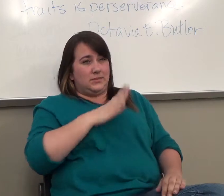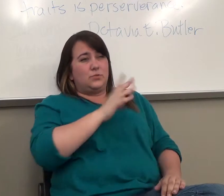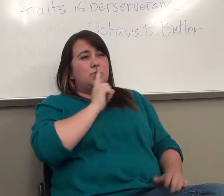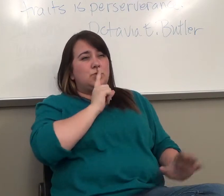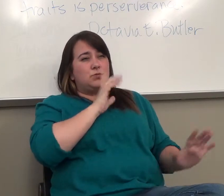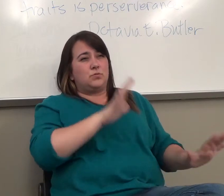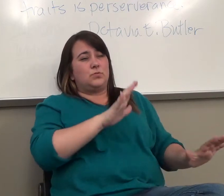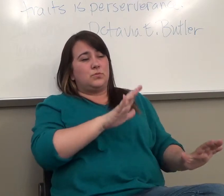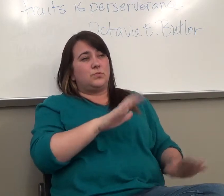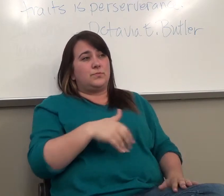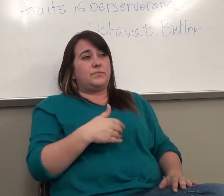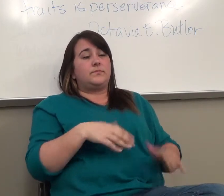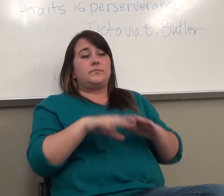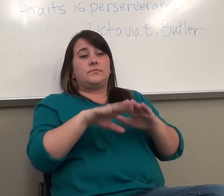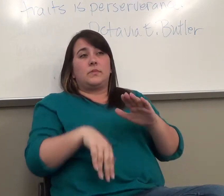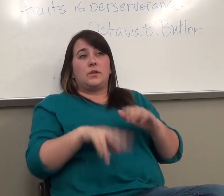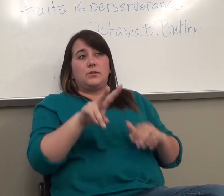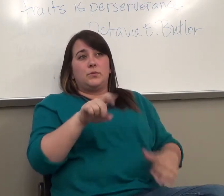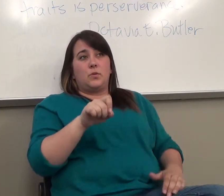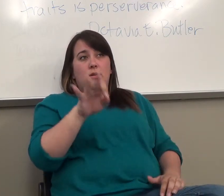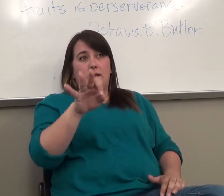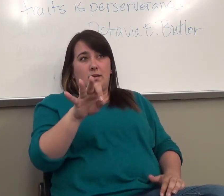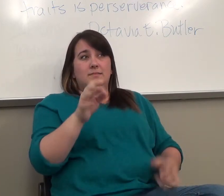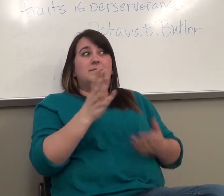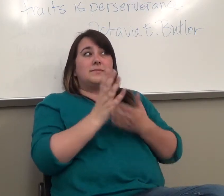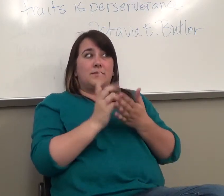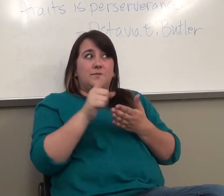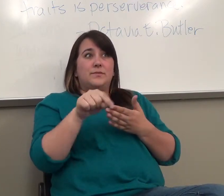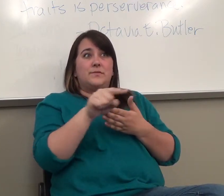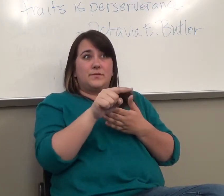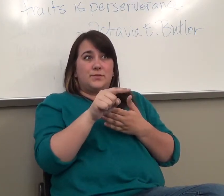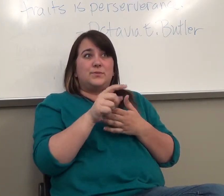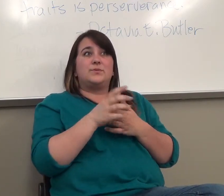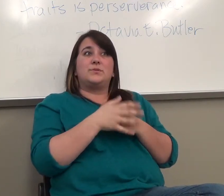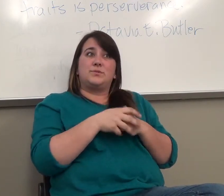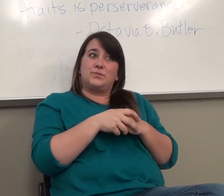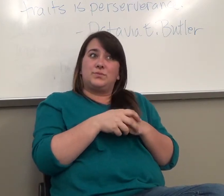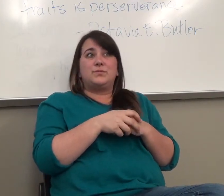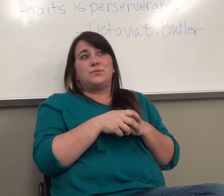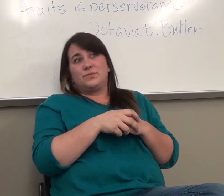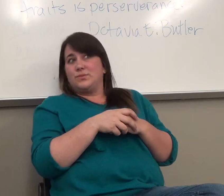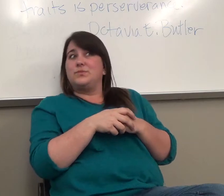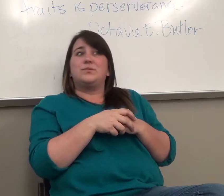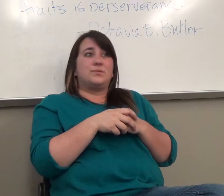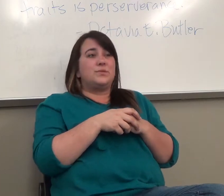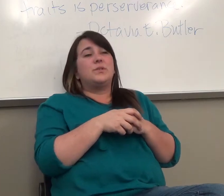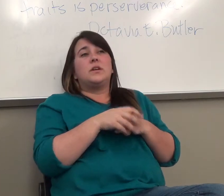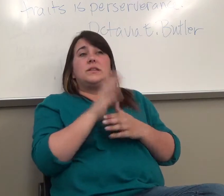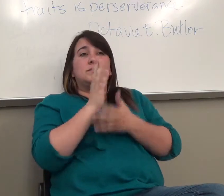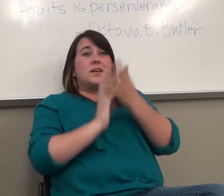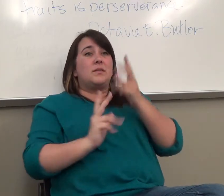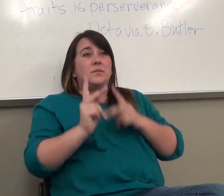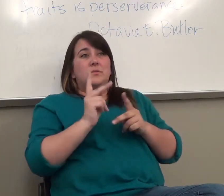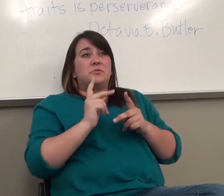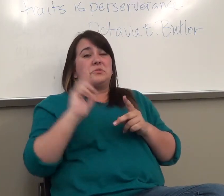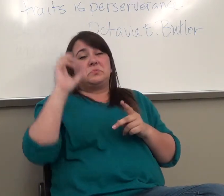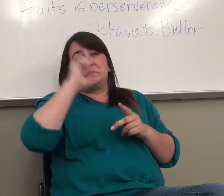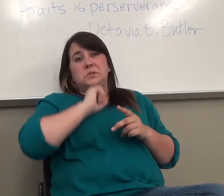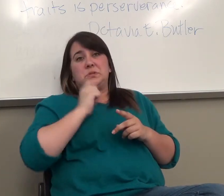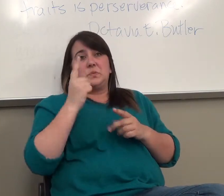Anything below that, and there were several levels of this, some people just didn't do one of the online entries. You